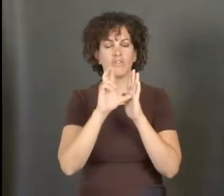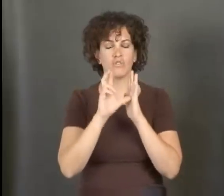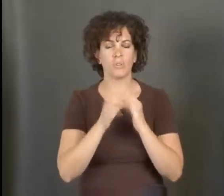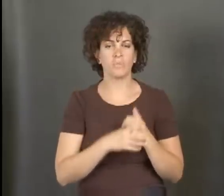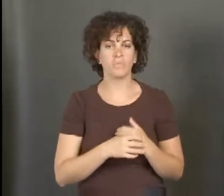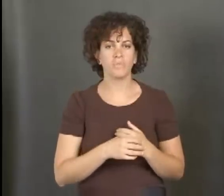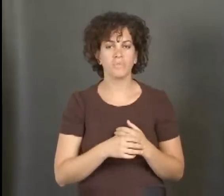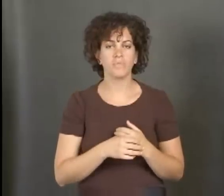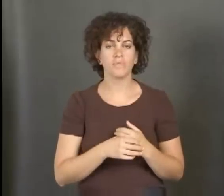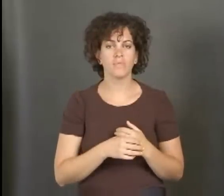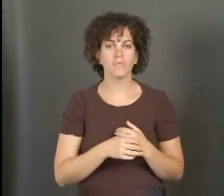Let's review.